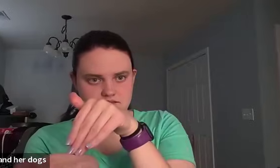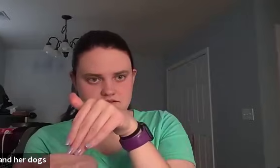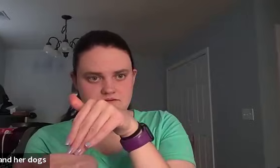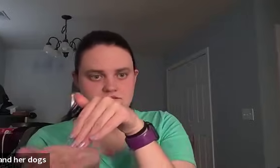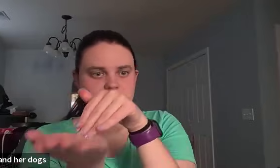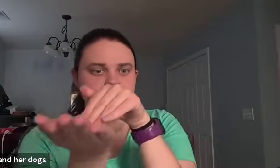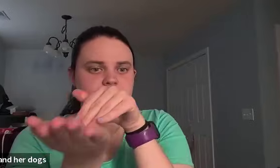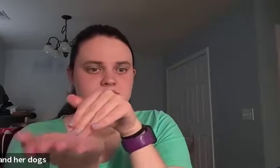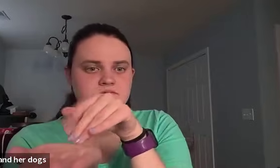3,000.